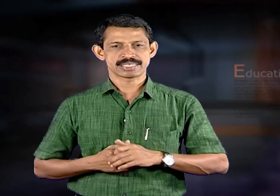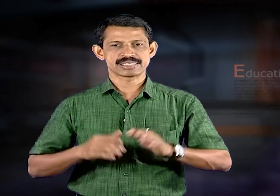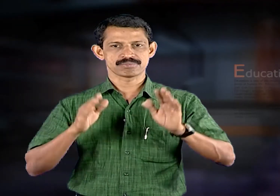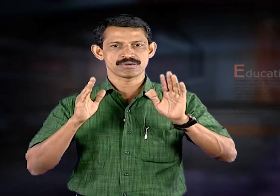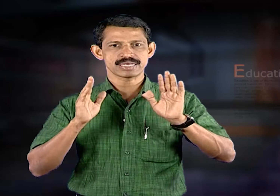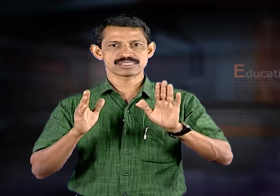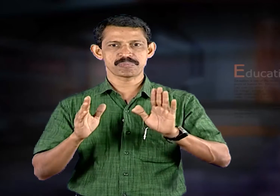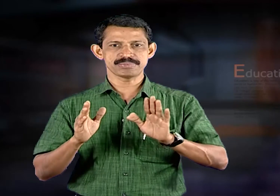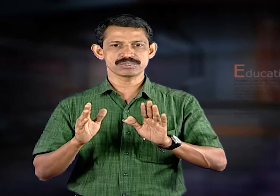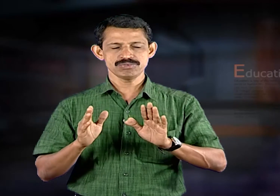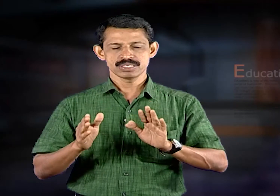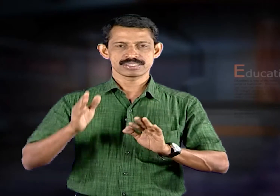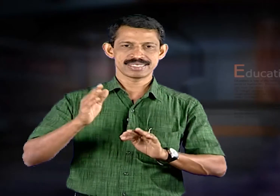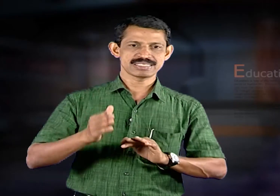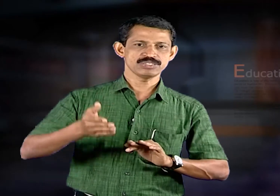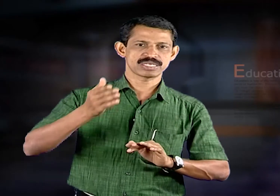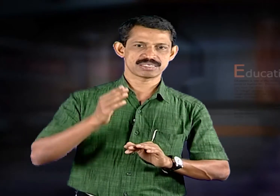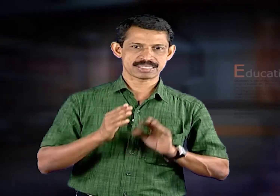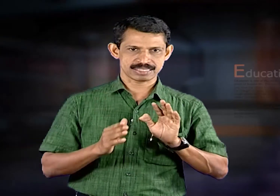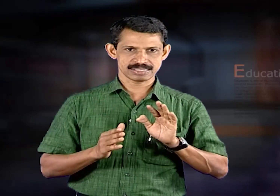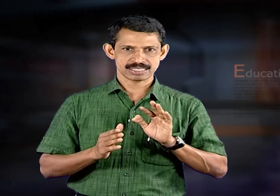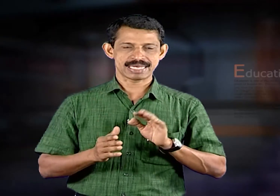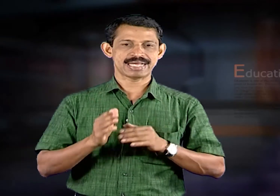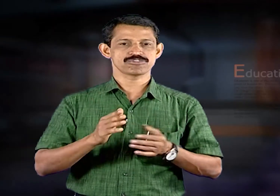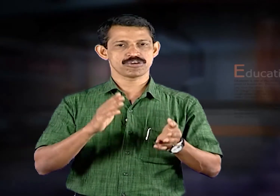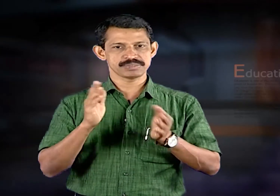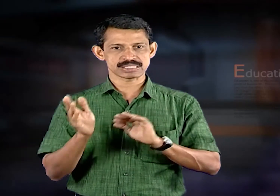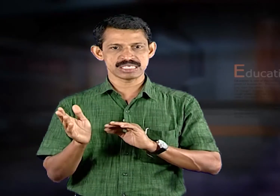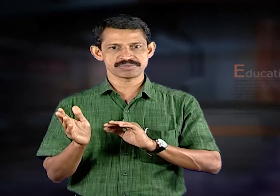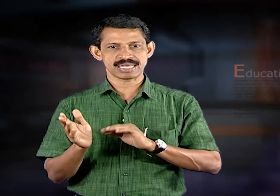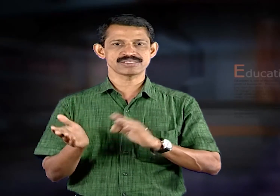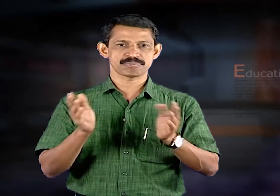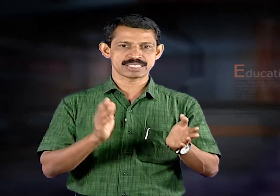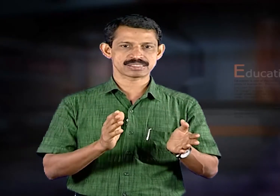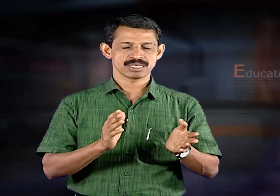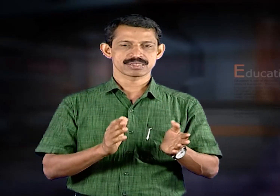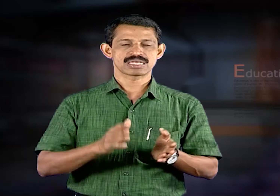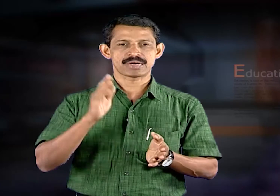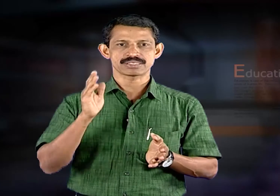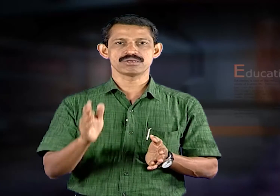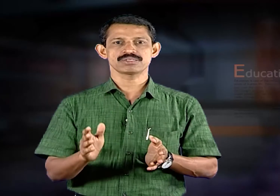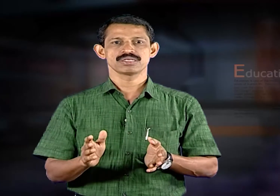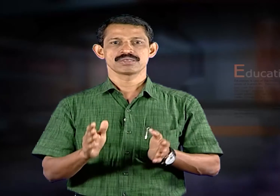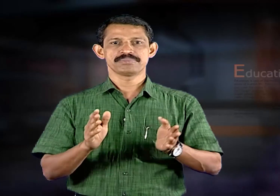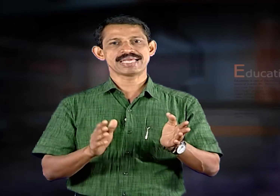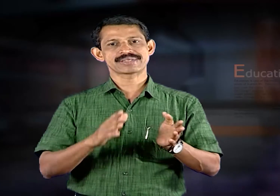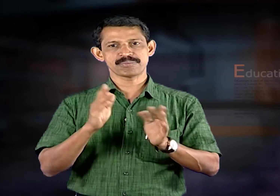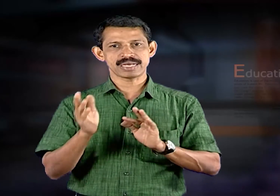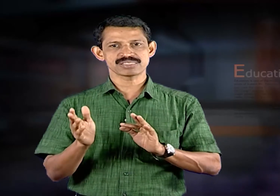is more a supplement to traditional education methods and has objectives and subjects that might not be encompassed by